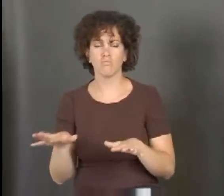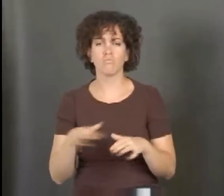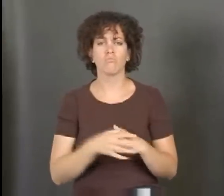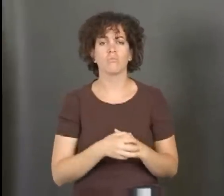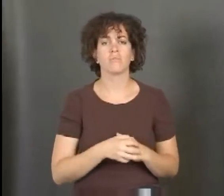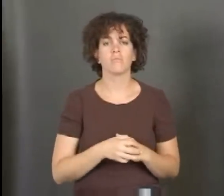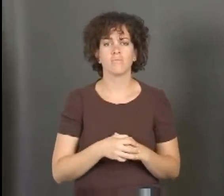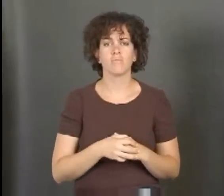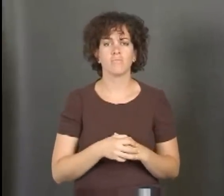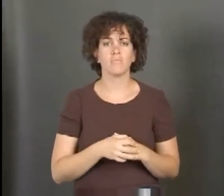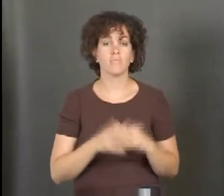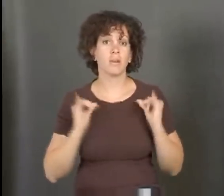Business casual.